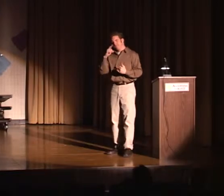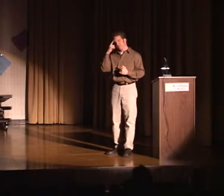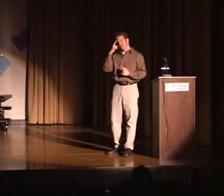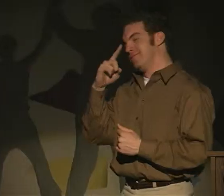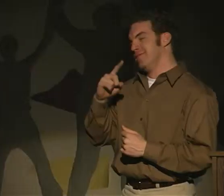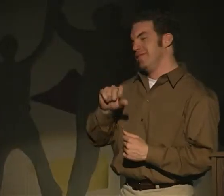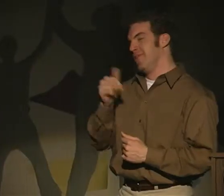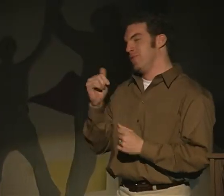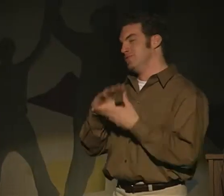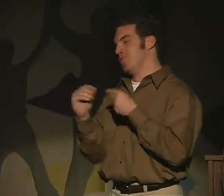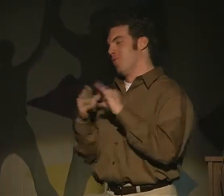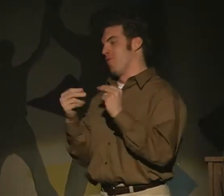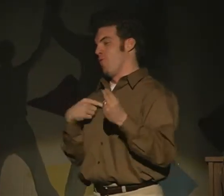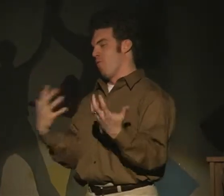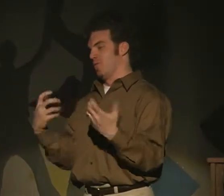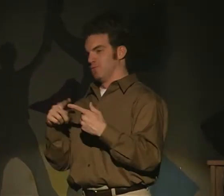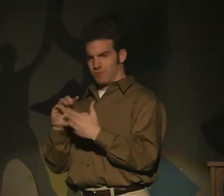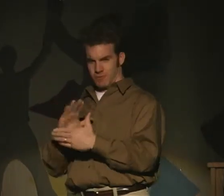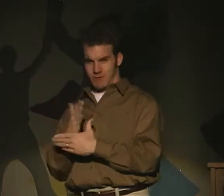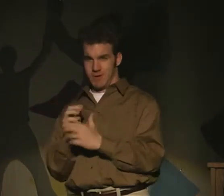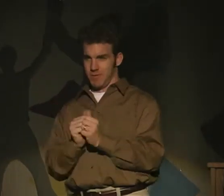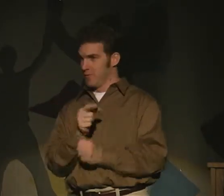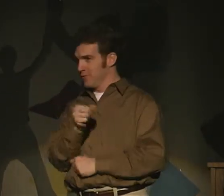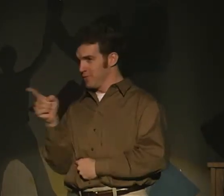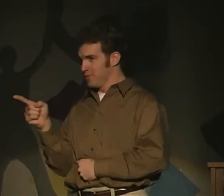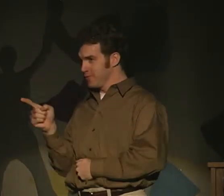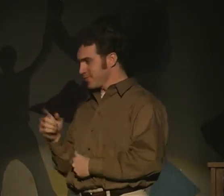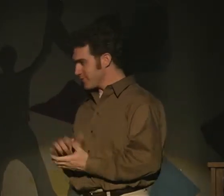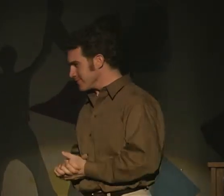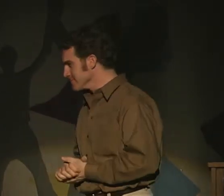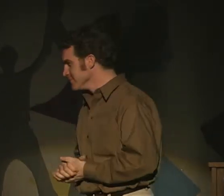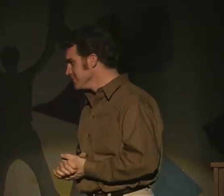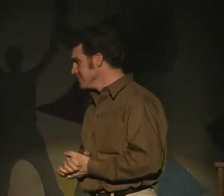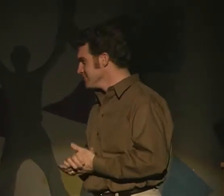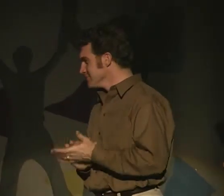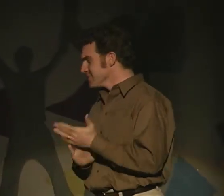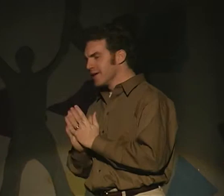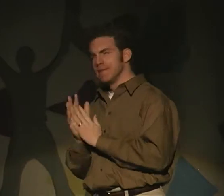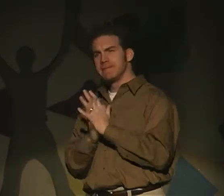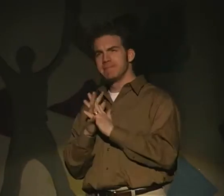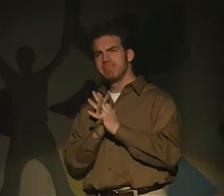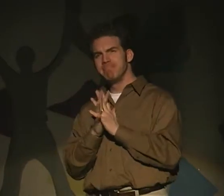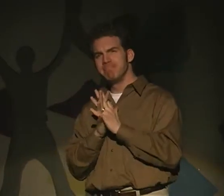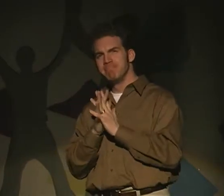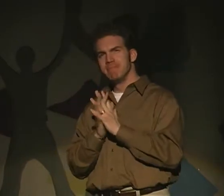Okay. Now I have another story that I'd like to share with all of you this afternoon.